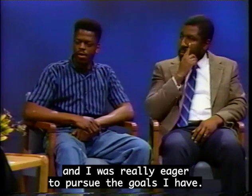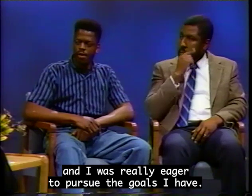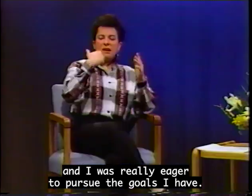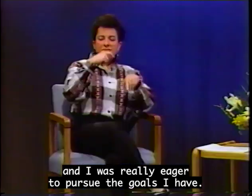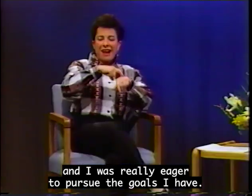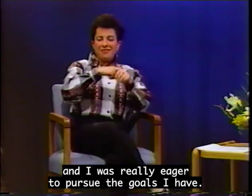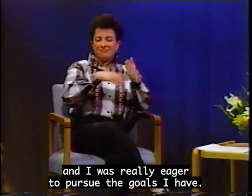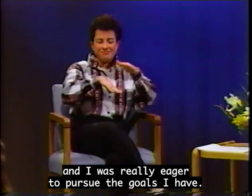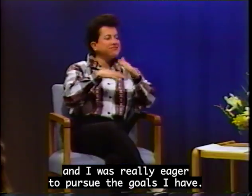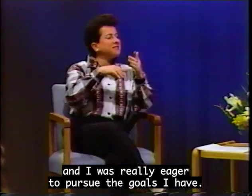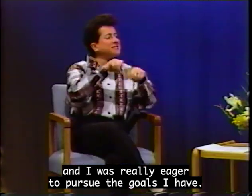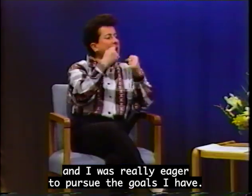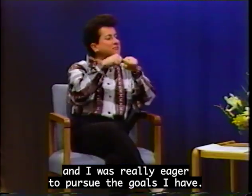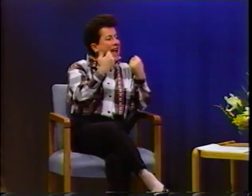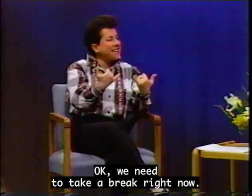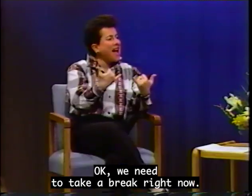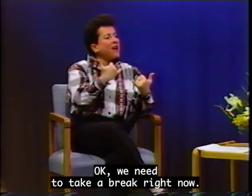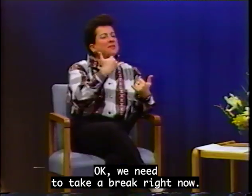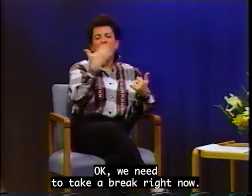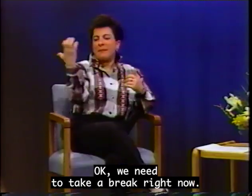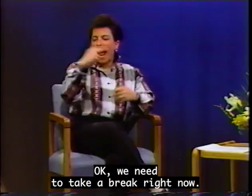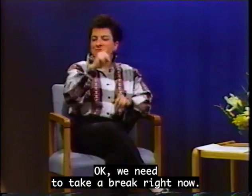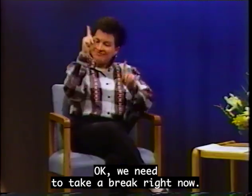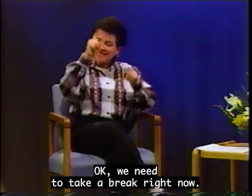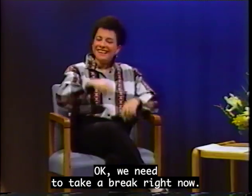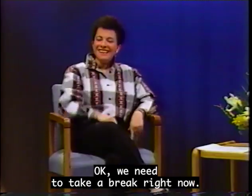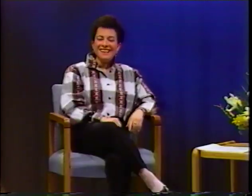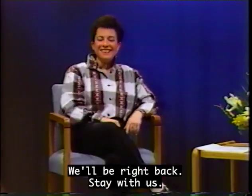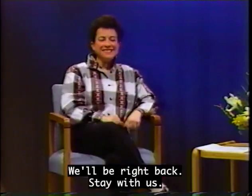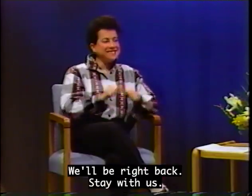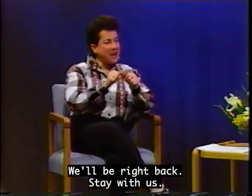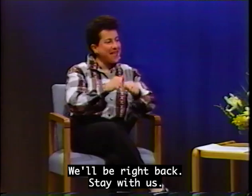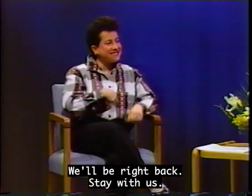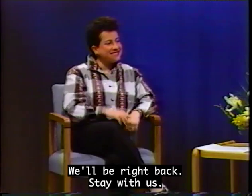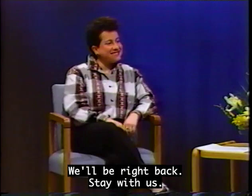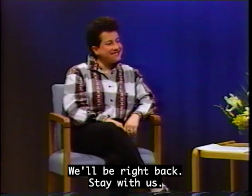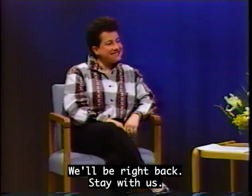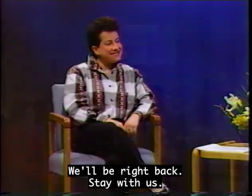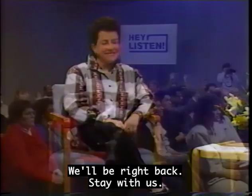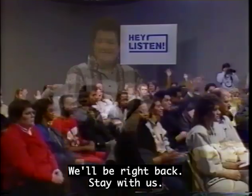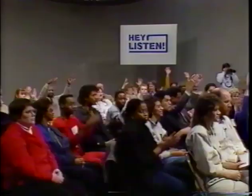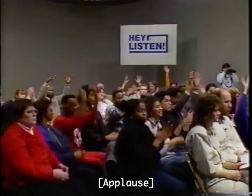have. Okay, we need to take a break right now. We'll be right back. Stay with us.